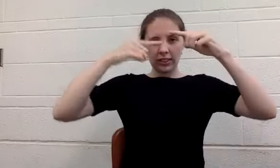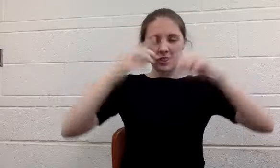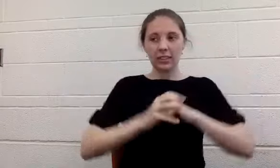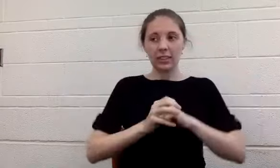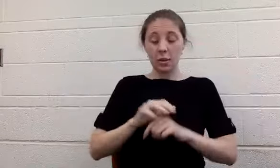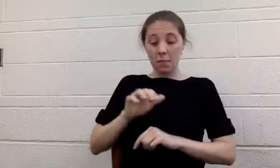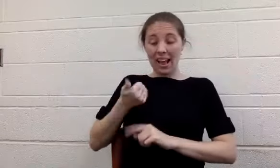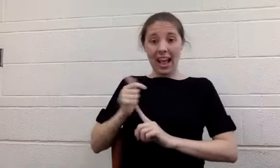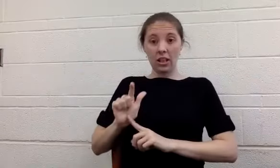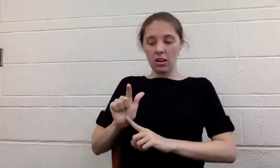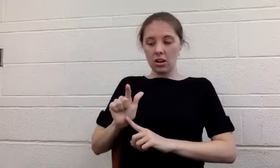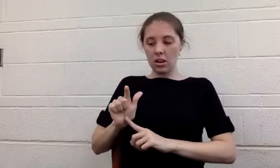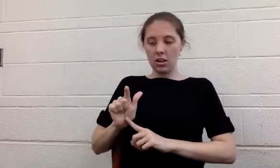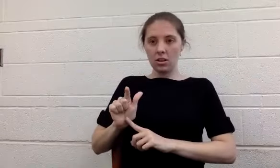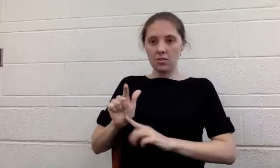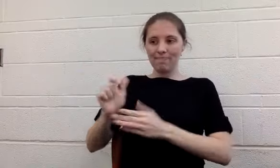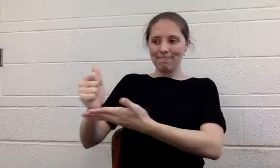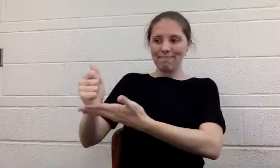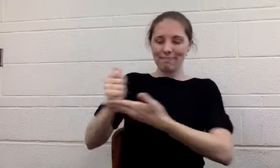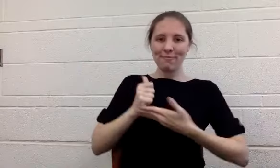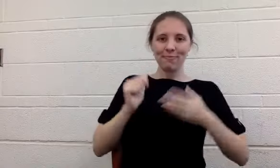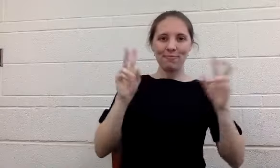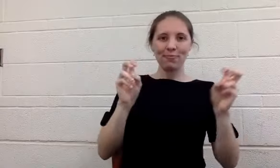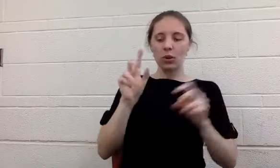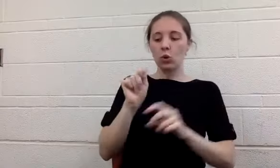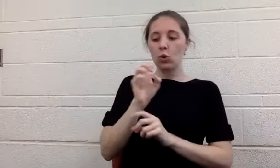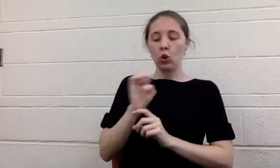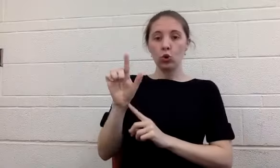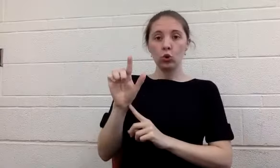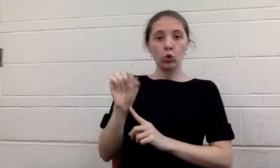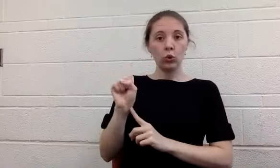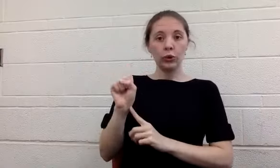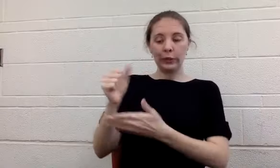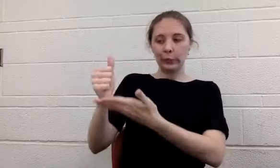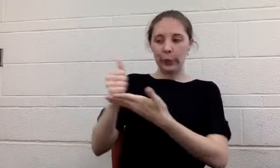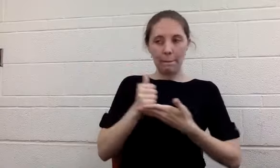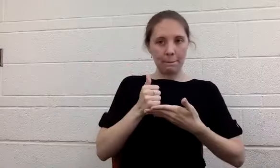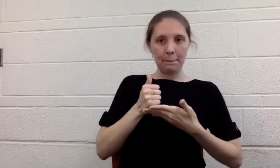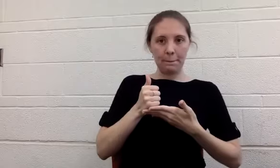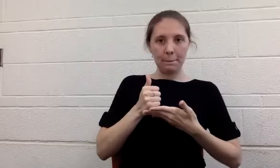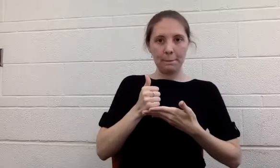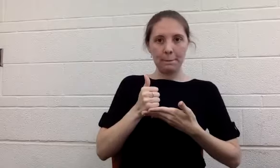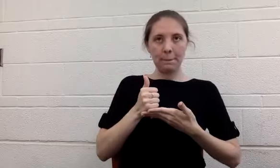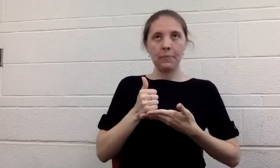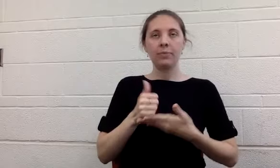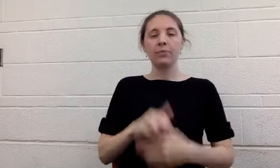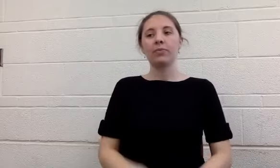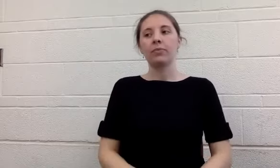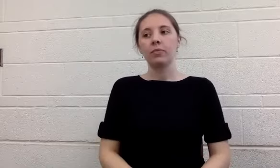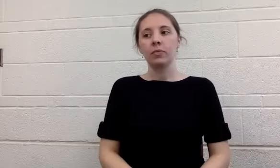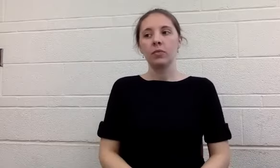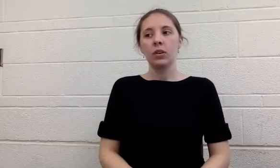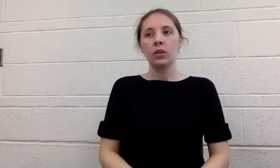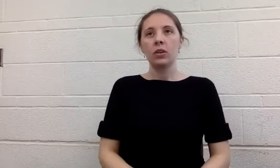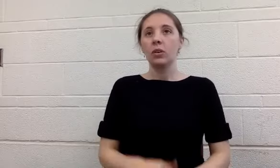And, the first thought that came to me when I got that diagnosis, my fault. I should have watched his diet better. I should have been doing this, should have been doing